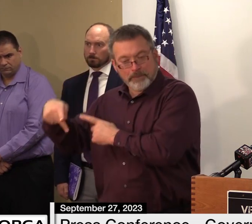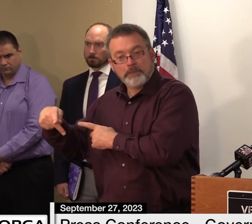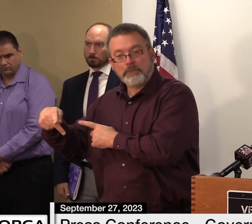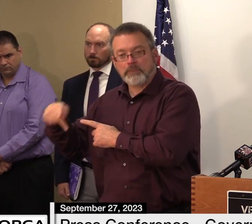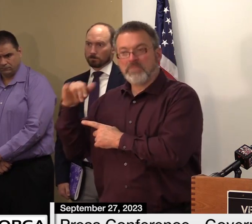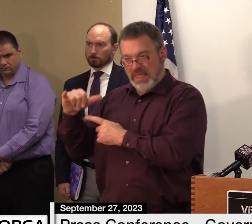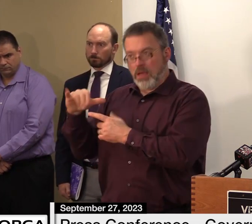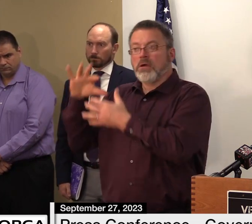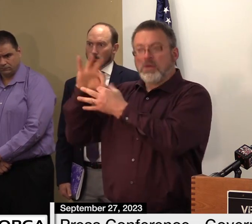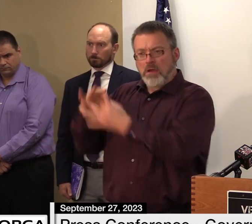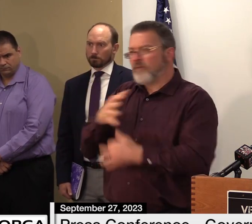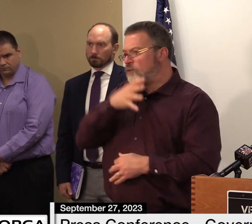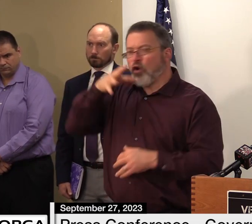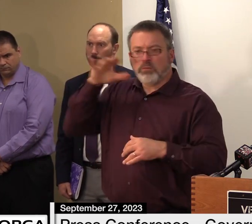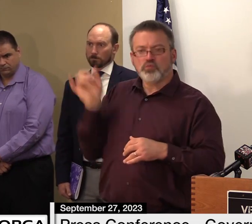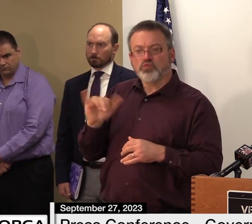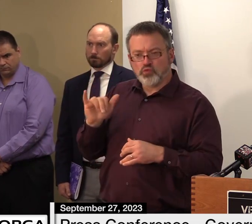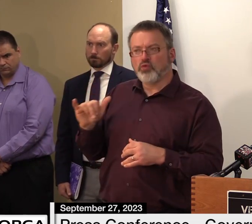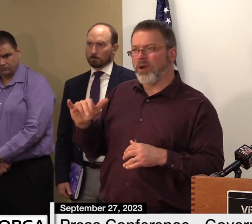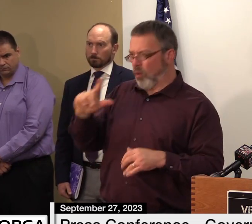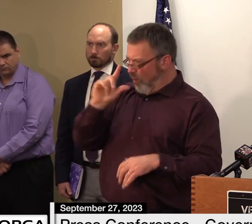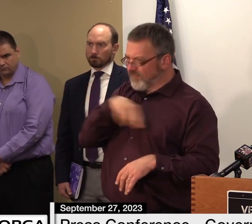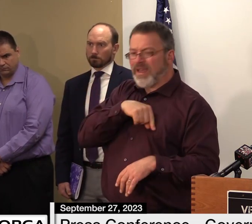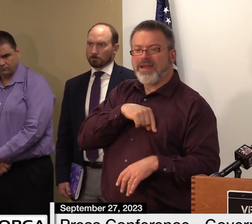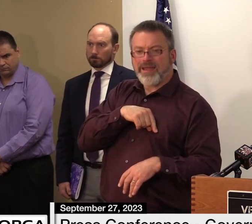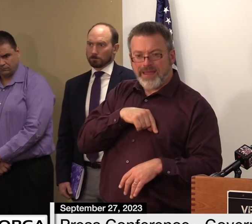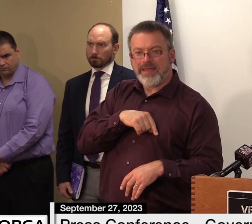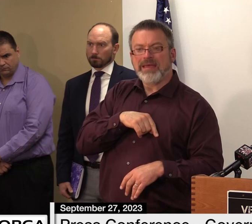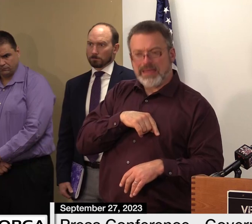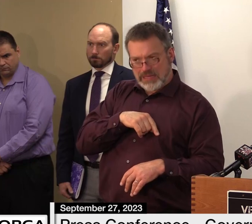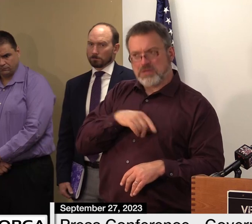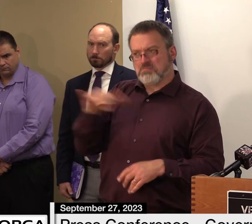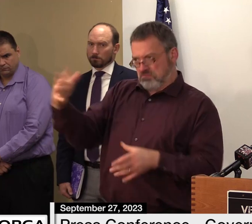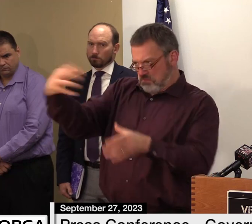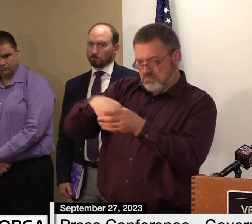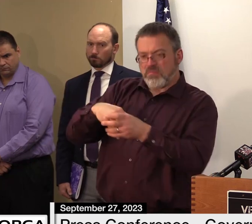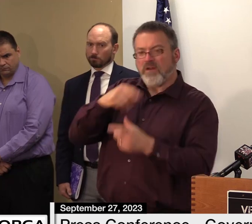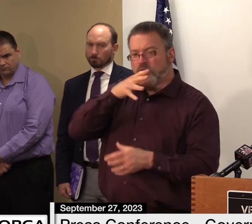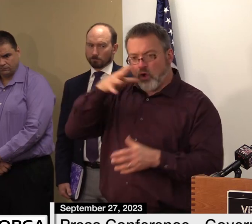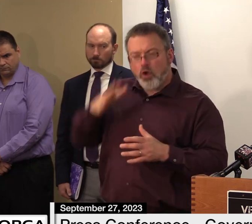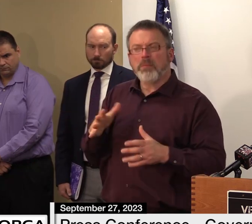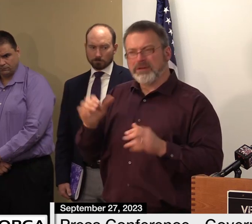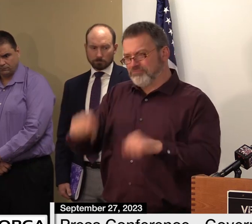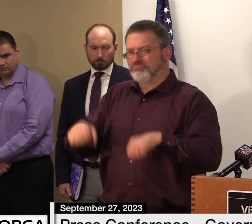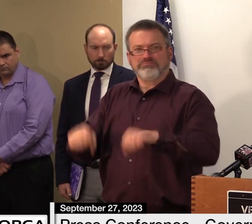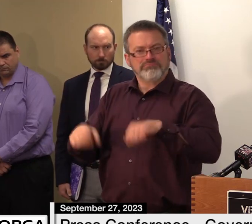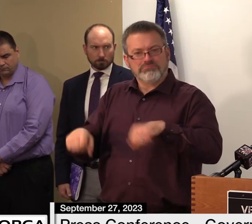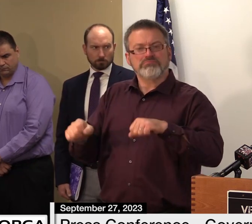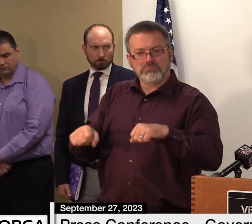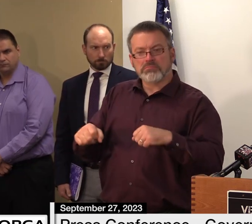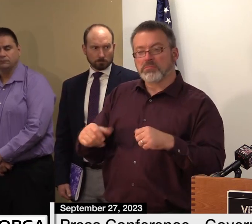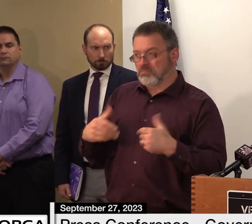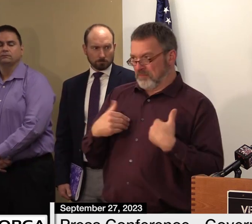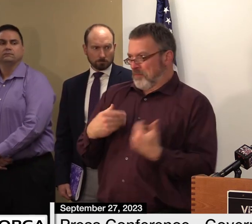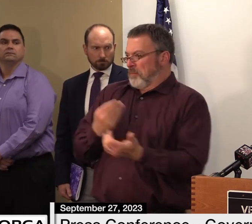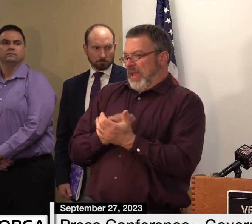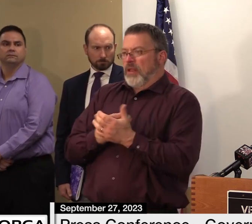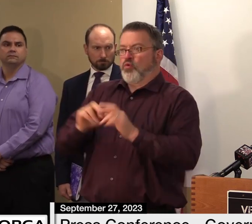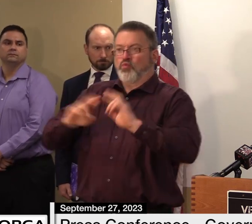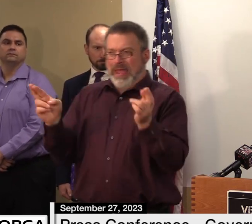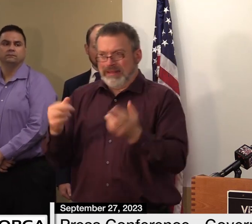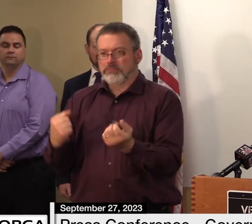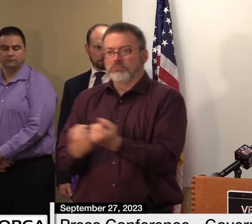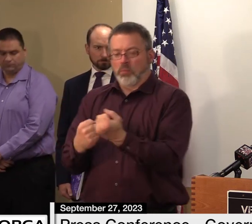getting applications from farmers, and they are qualifying for those relief dollars there. So that